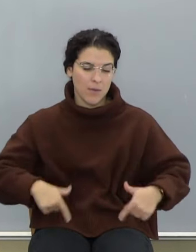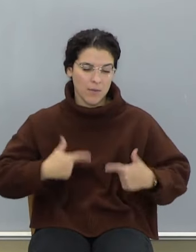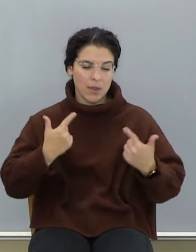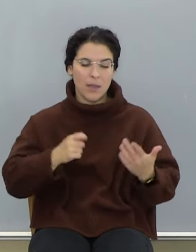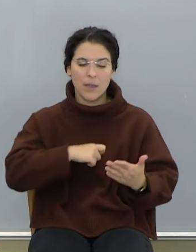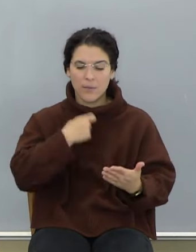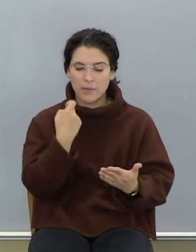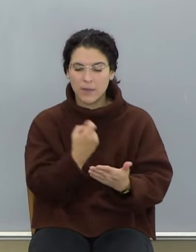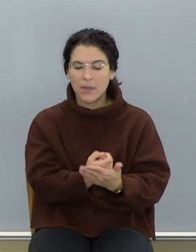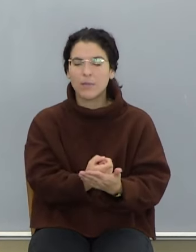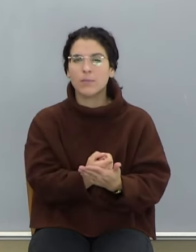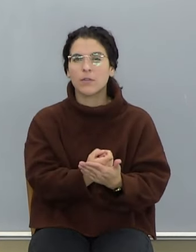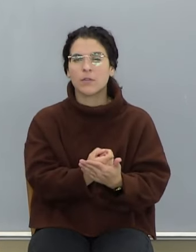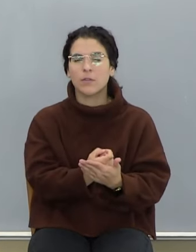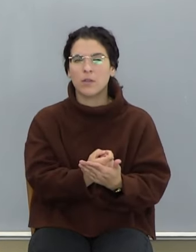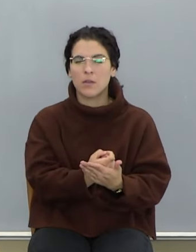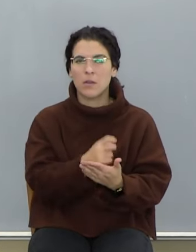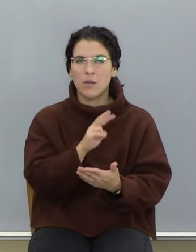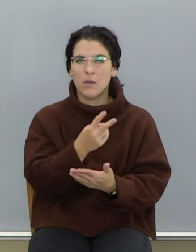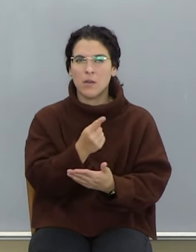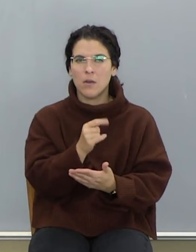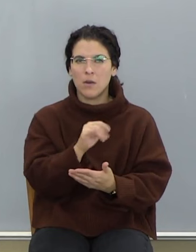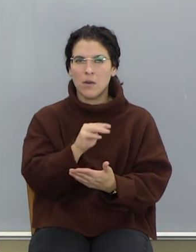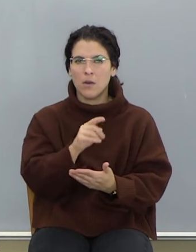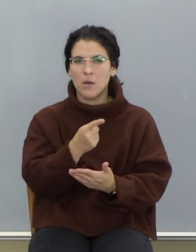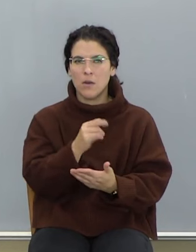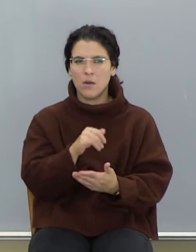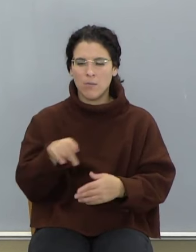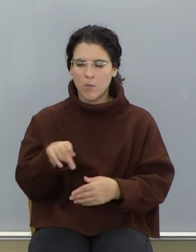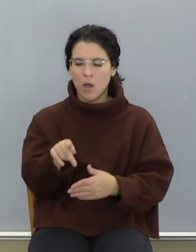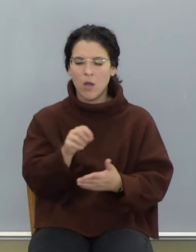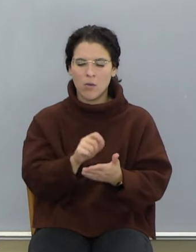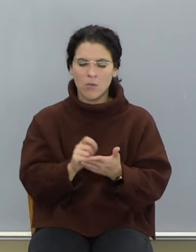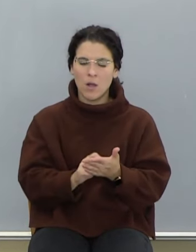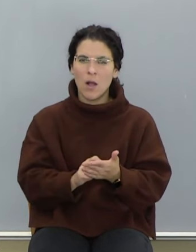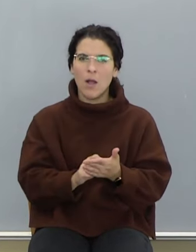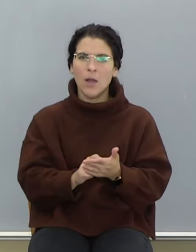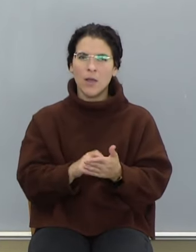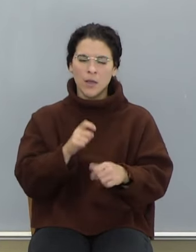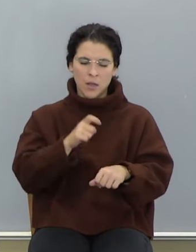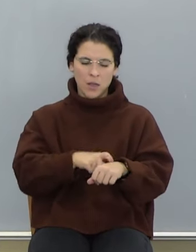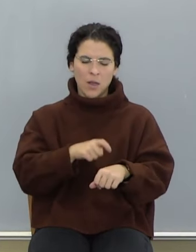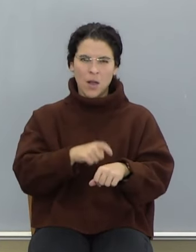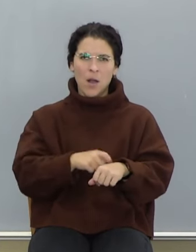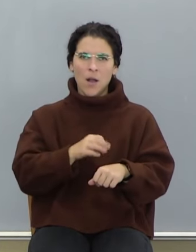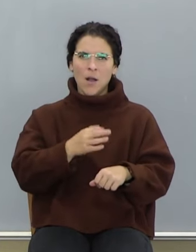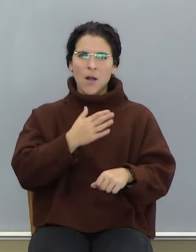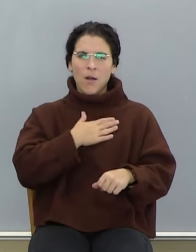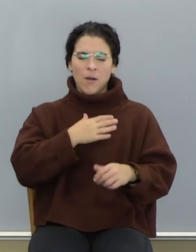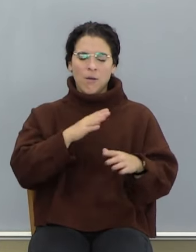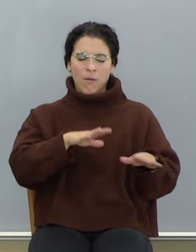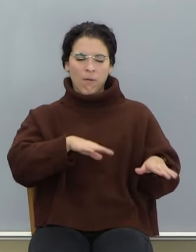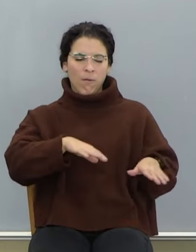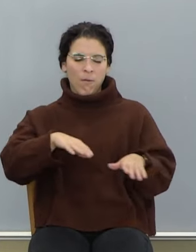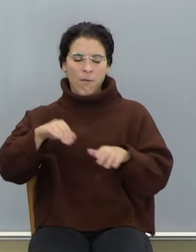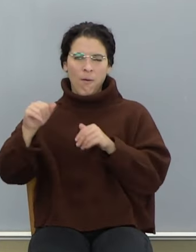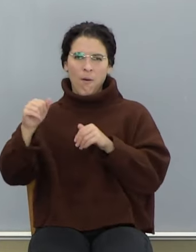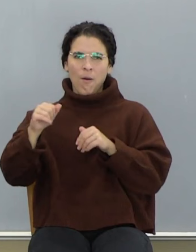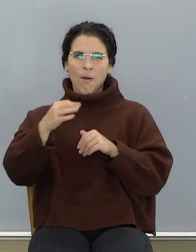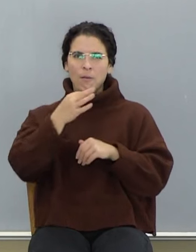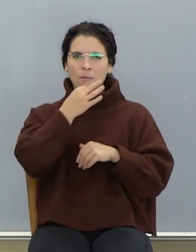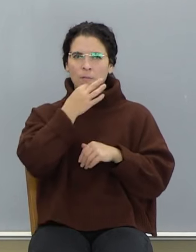testimony, certainly in 2 Timothy, Paul, does he not write, the time of my departure is